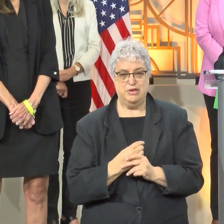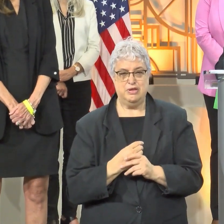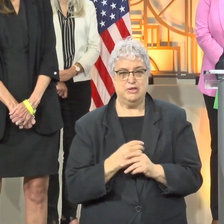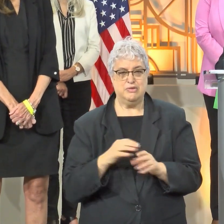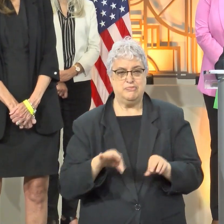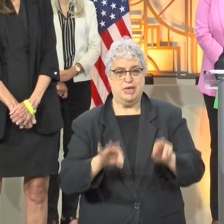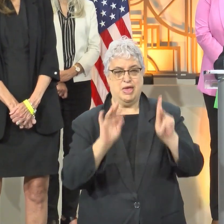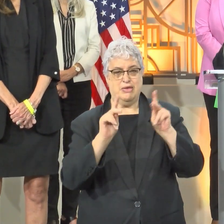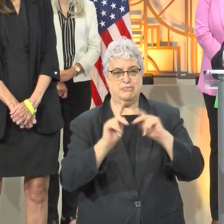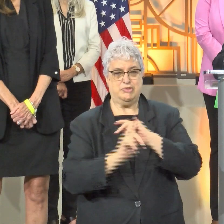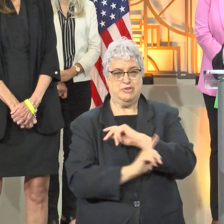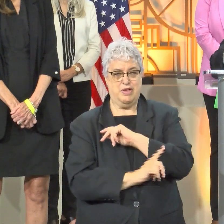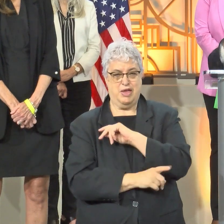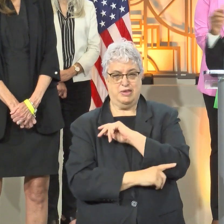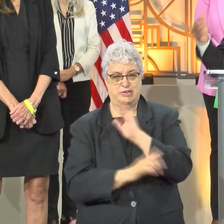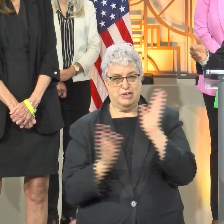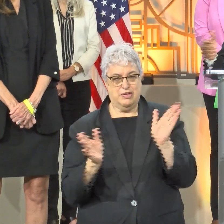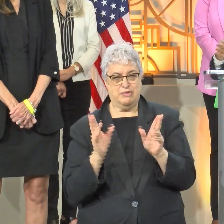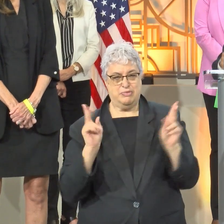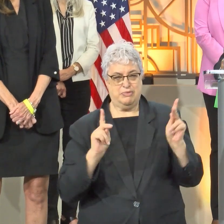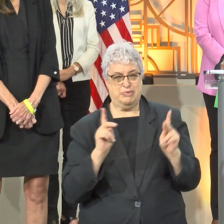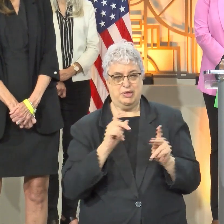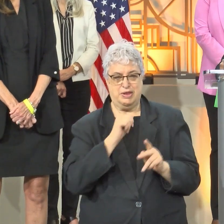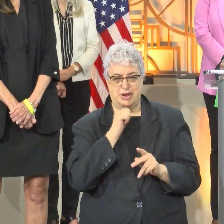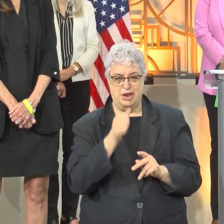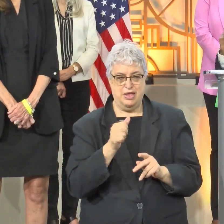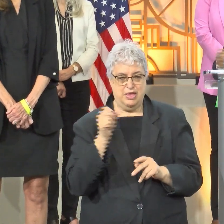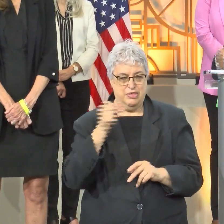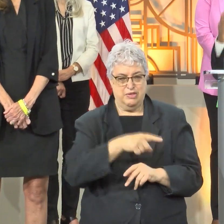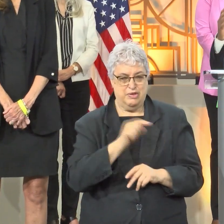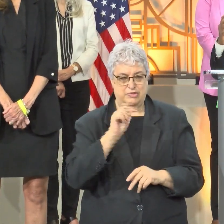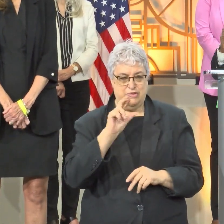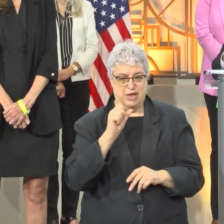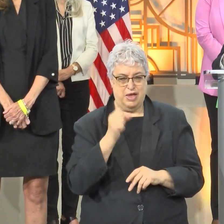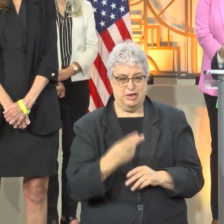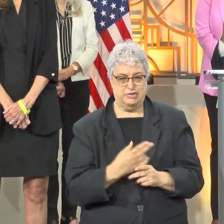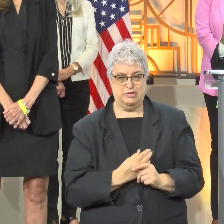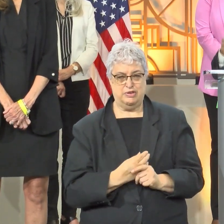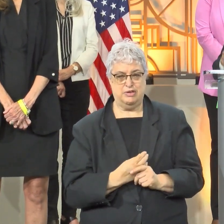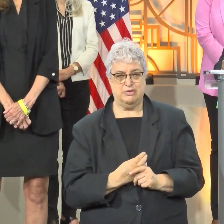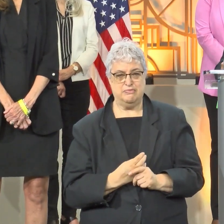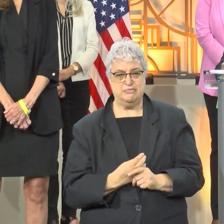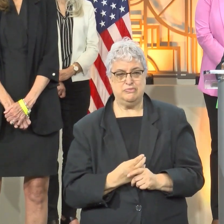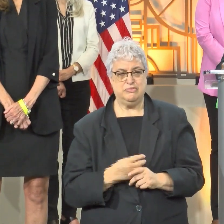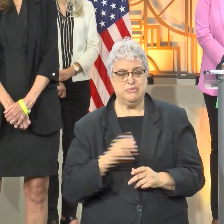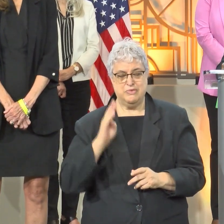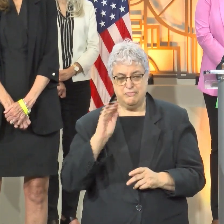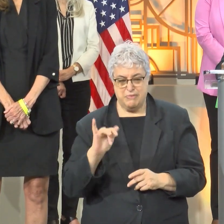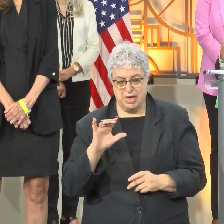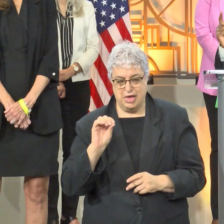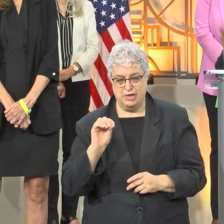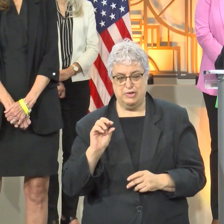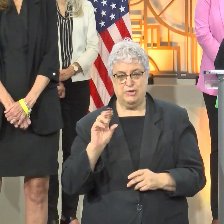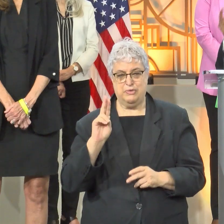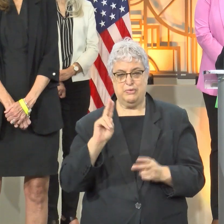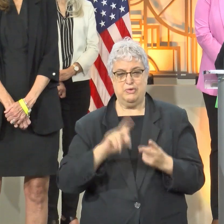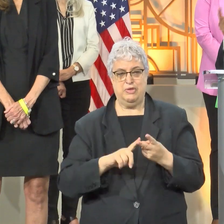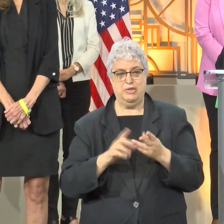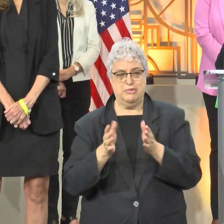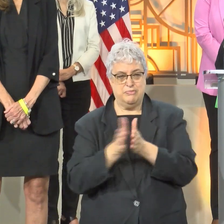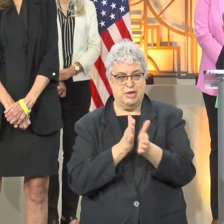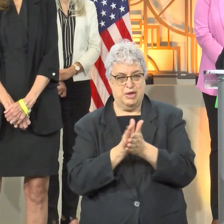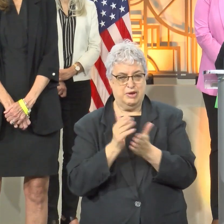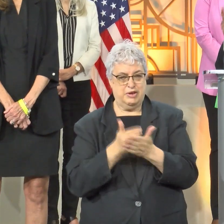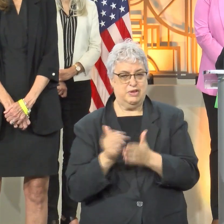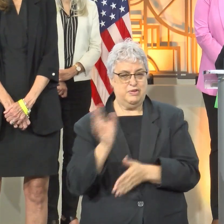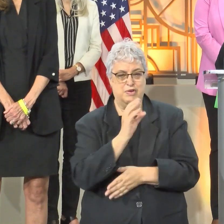trash, encourage people not to throw trash out of their windows, clean up our parks, our bayous, and just the places right